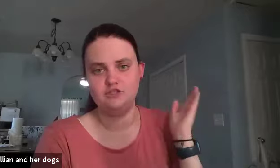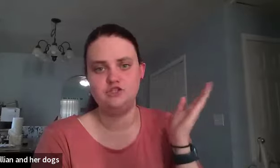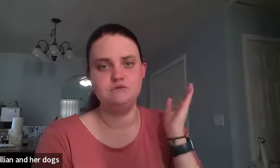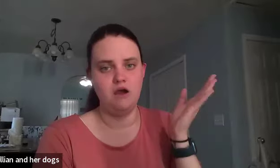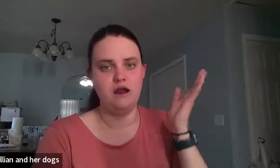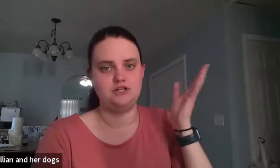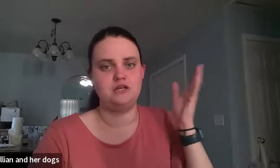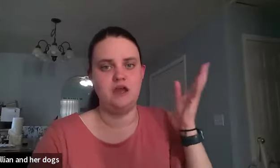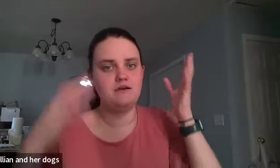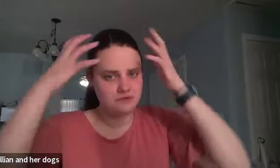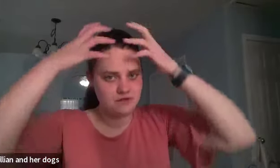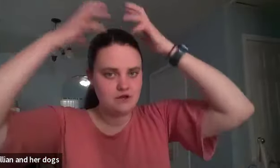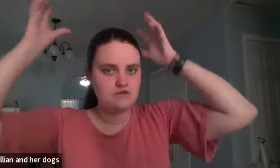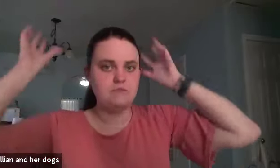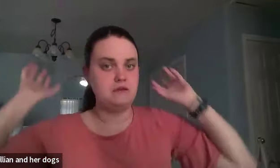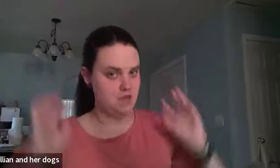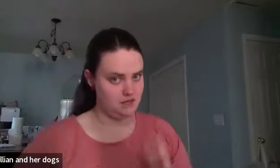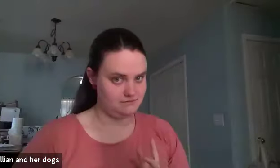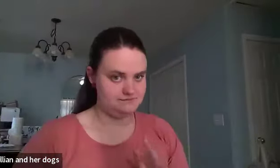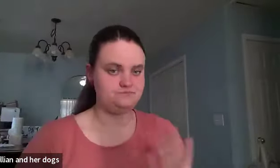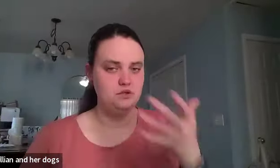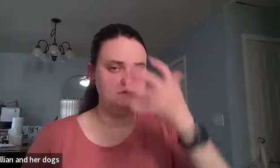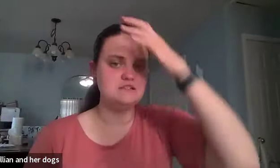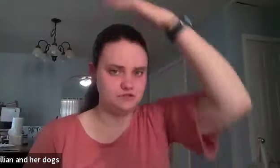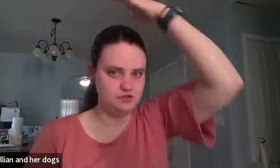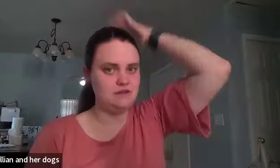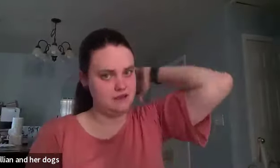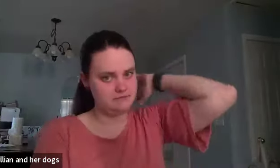lions do not actually have the big mane. You would still do lion.